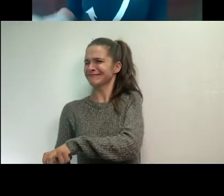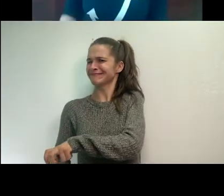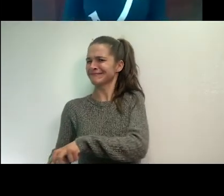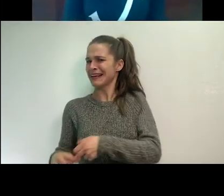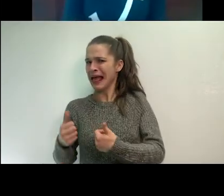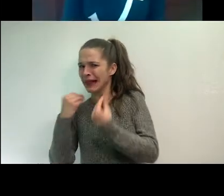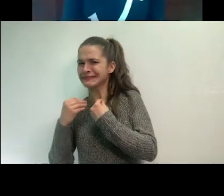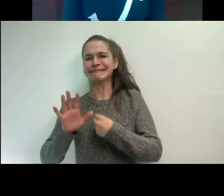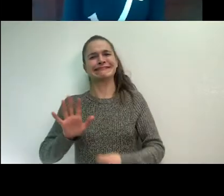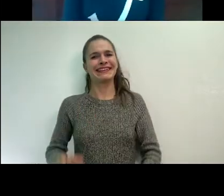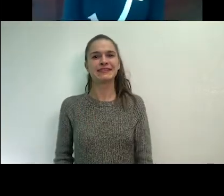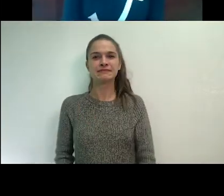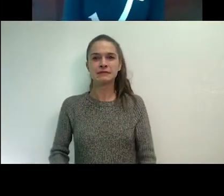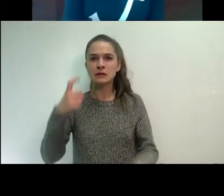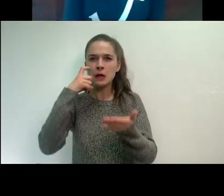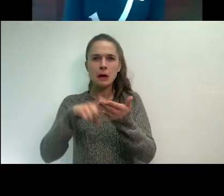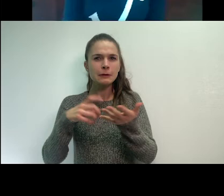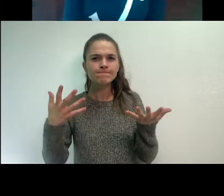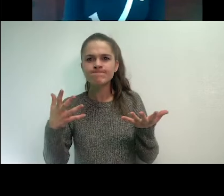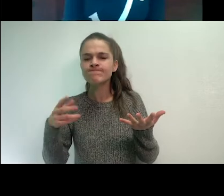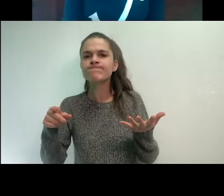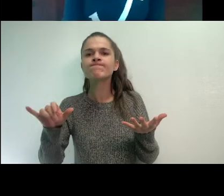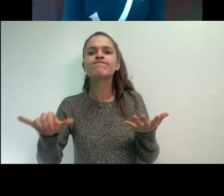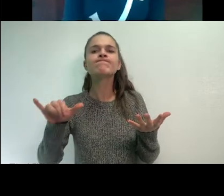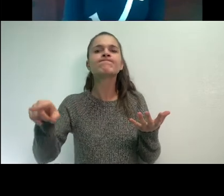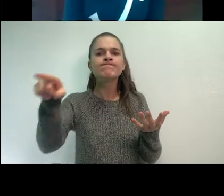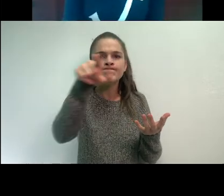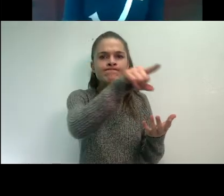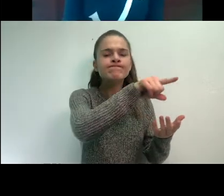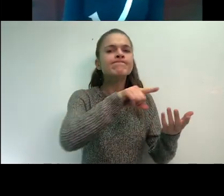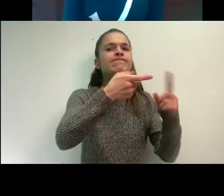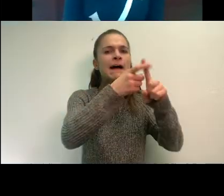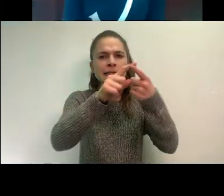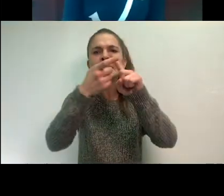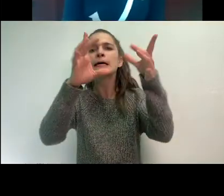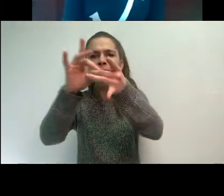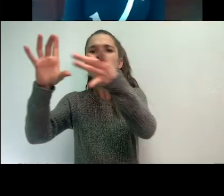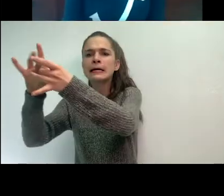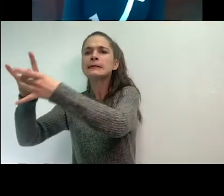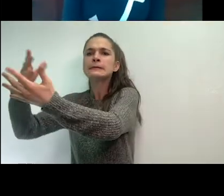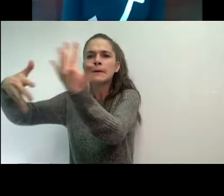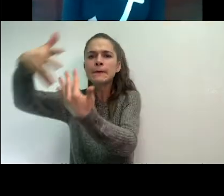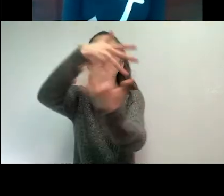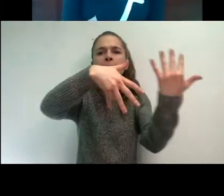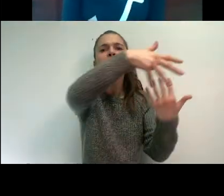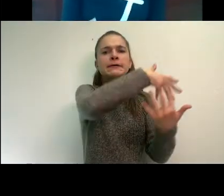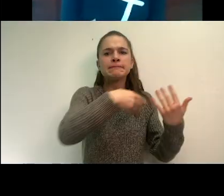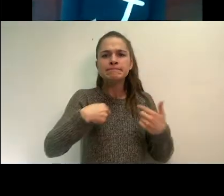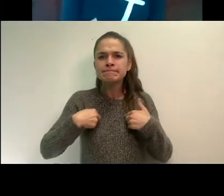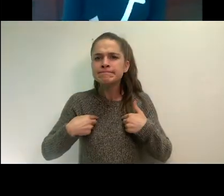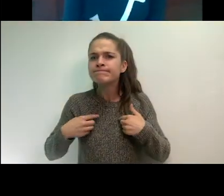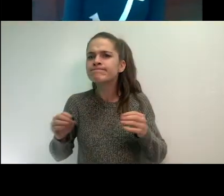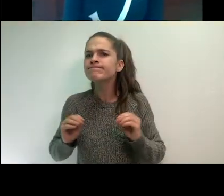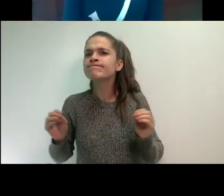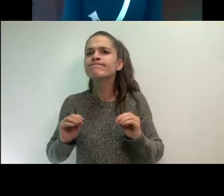Penelope started to notice everyone was making friends, but her. Look, they're all staying far away